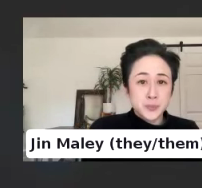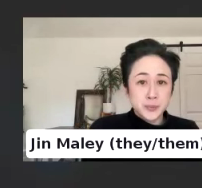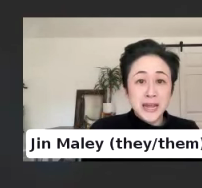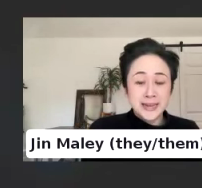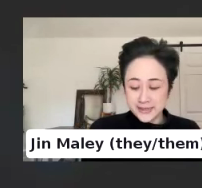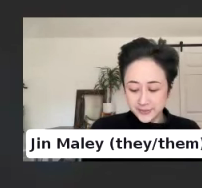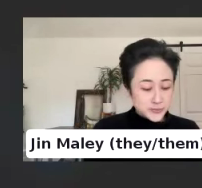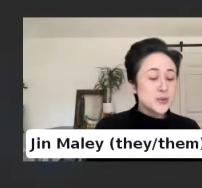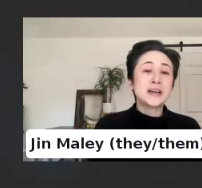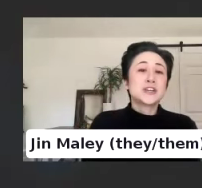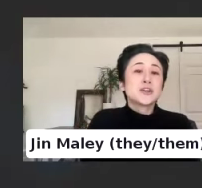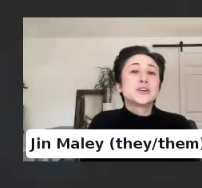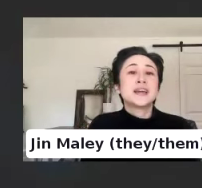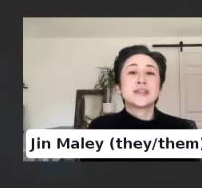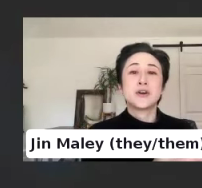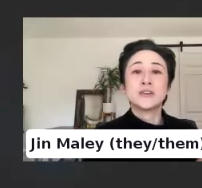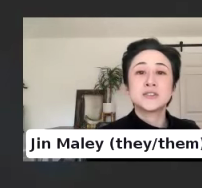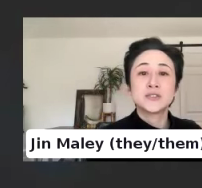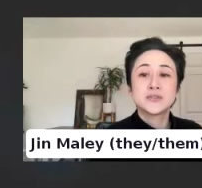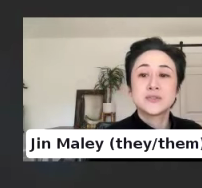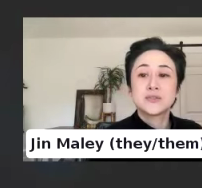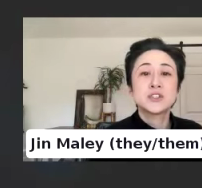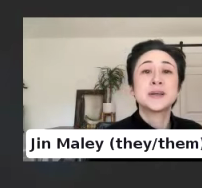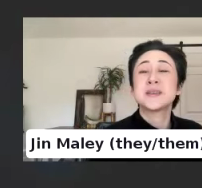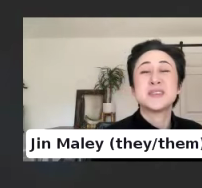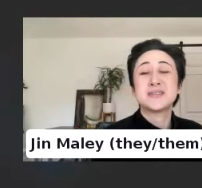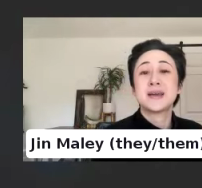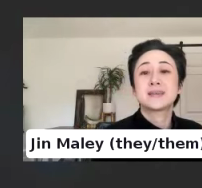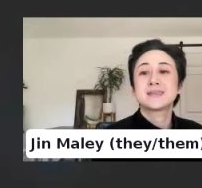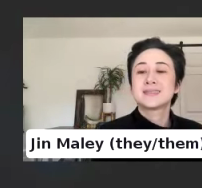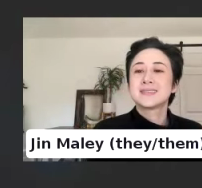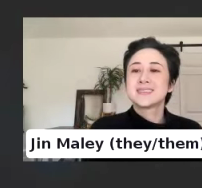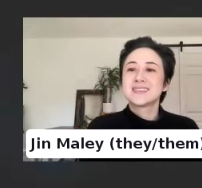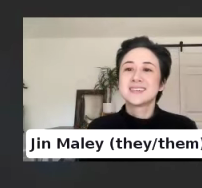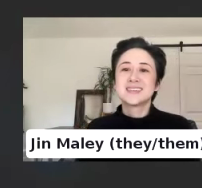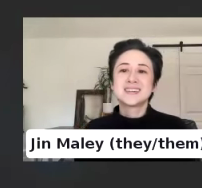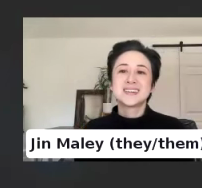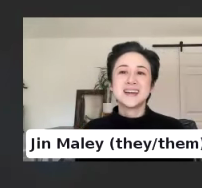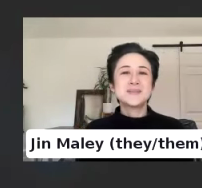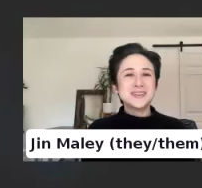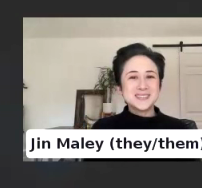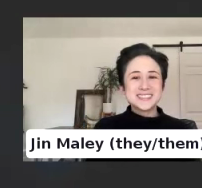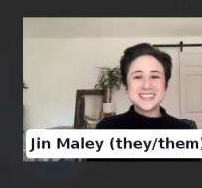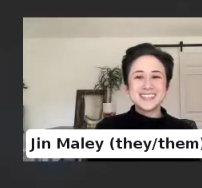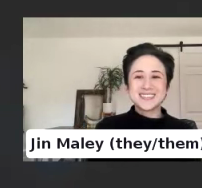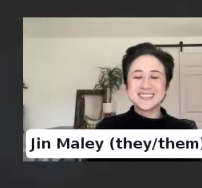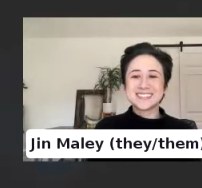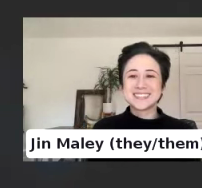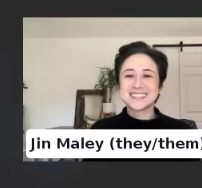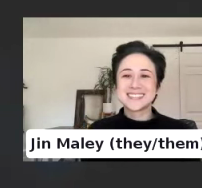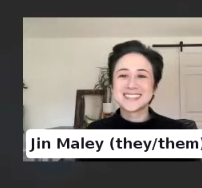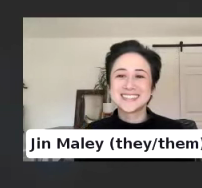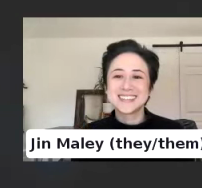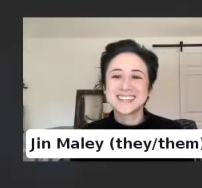that you like. So you actually are looking at the cards. Just pick something you like. And welcome to your